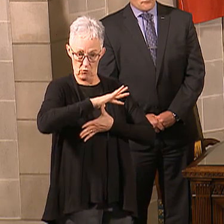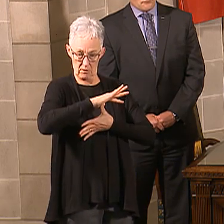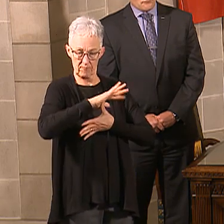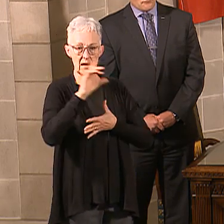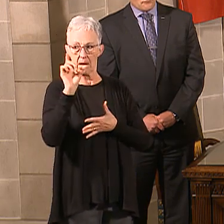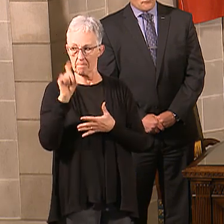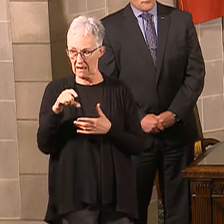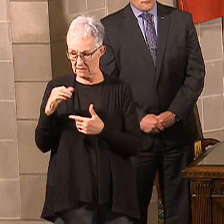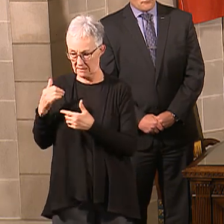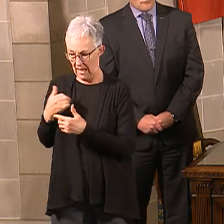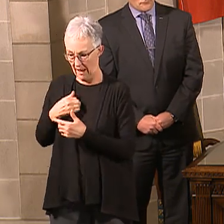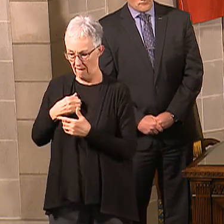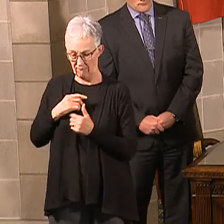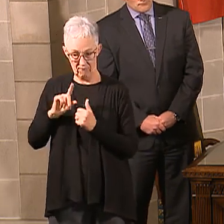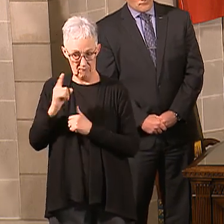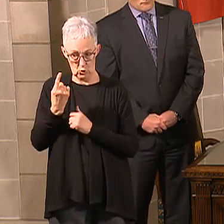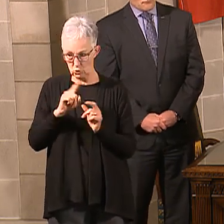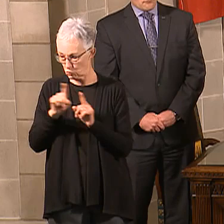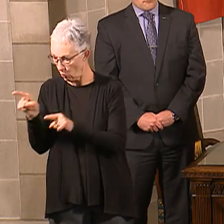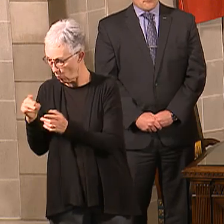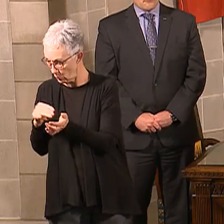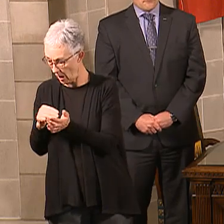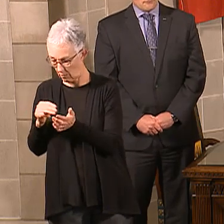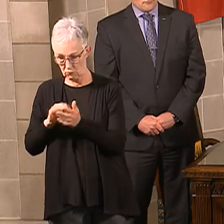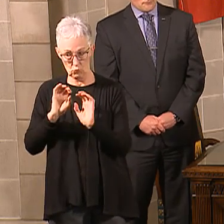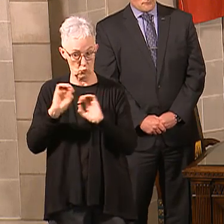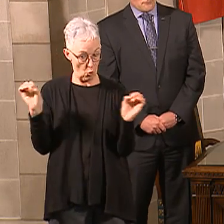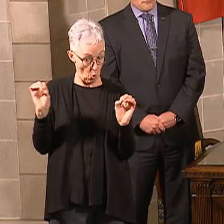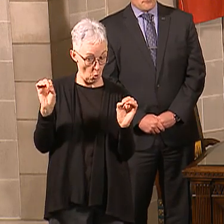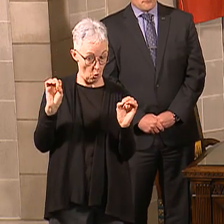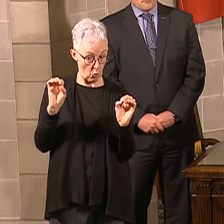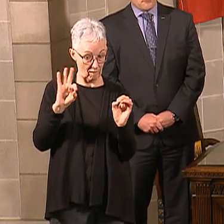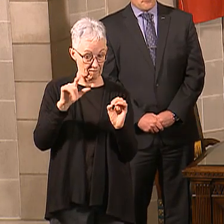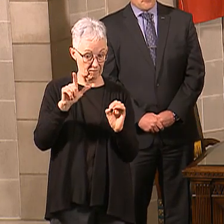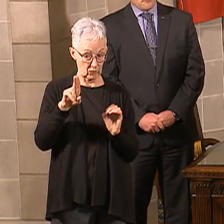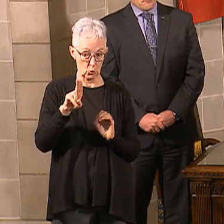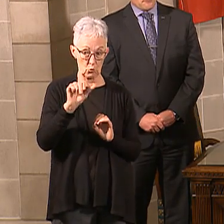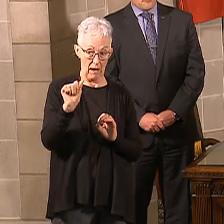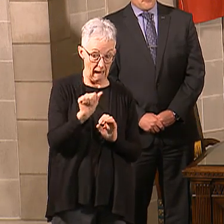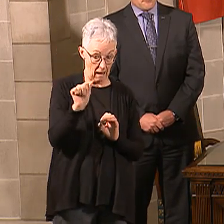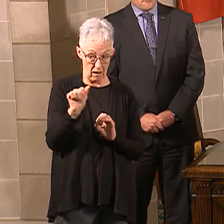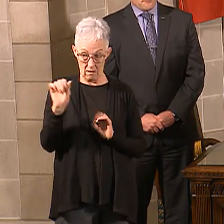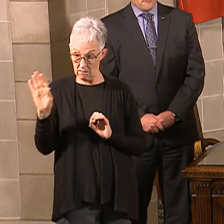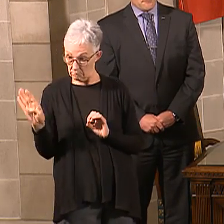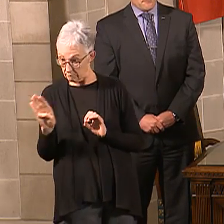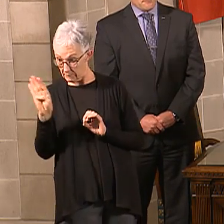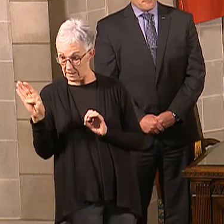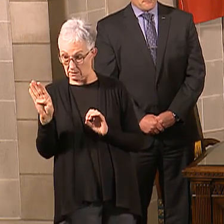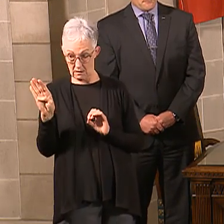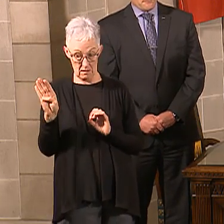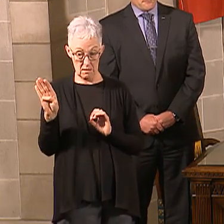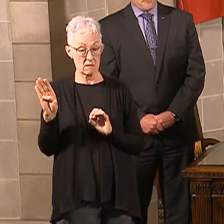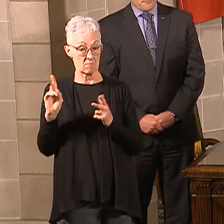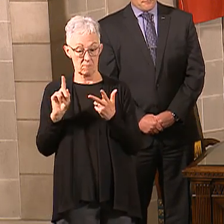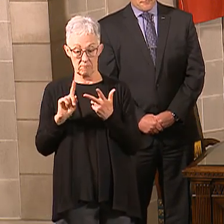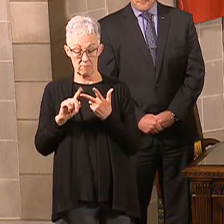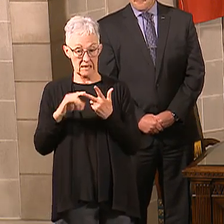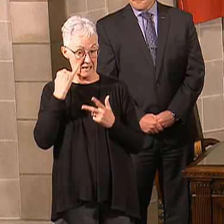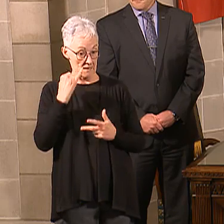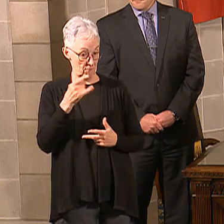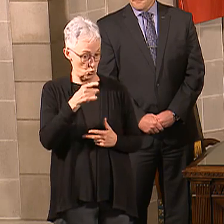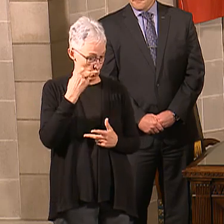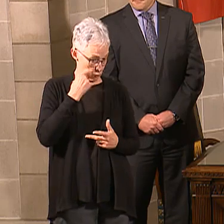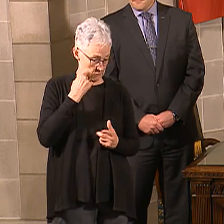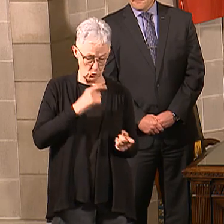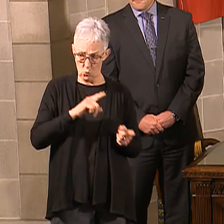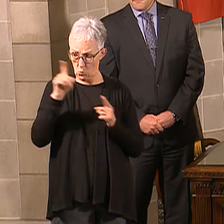have influenza A, influenza B, respiratory panel if you're negative for all those tests. And you've been to maybe Asia or Europe